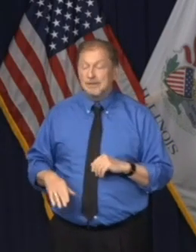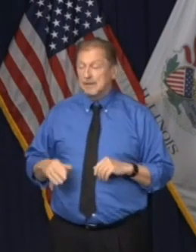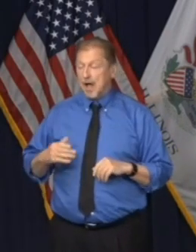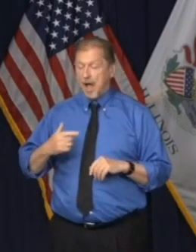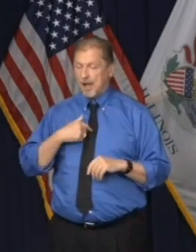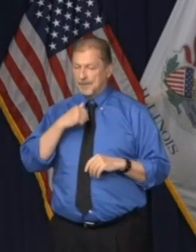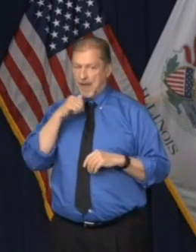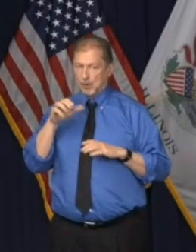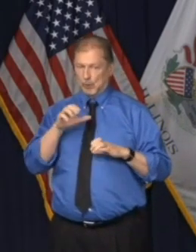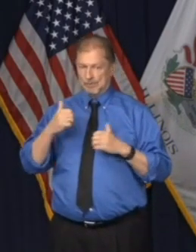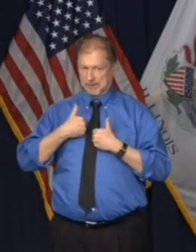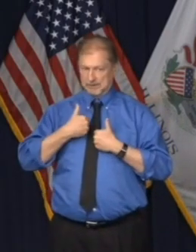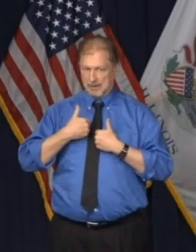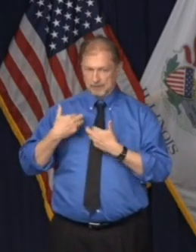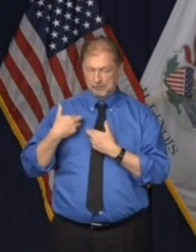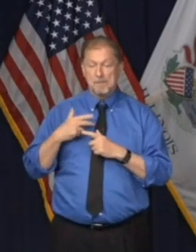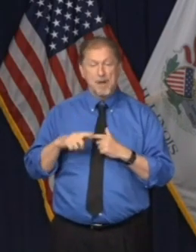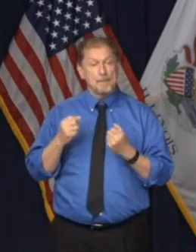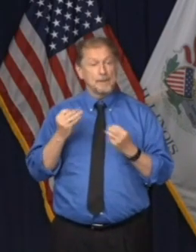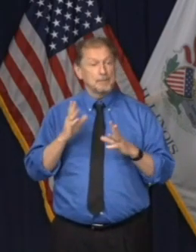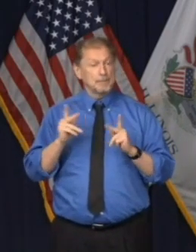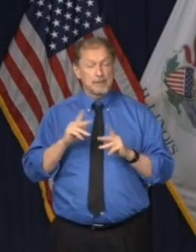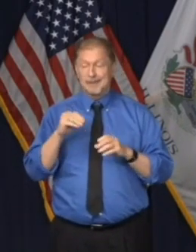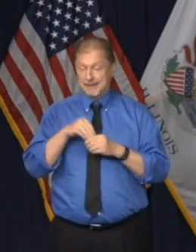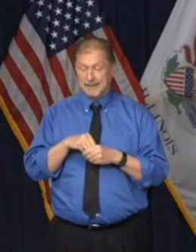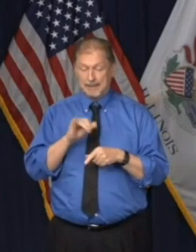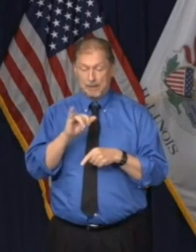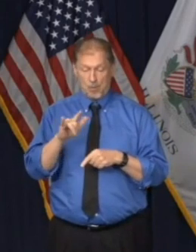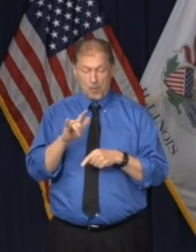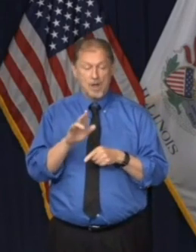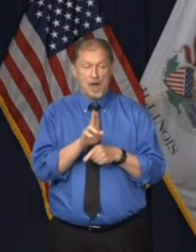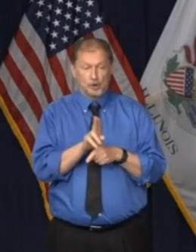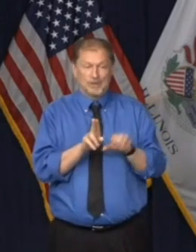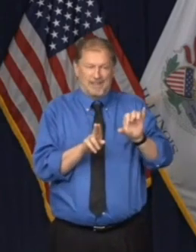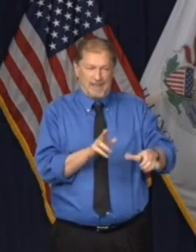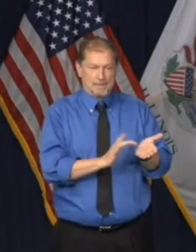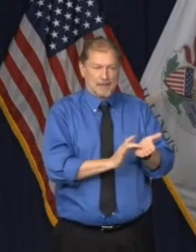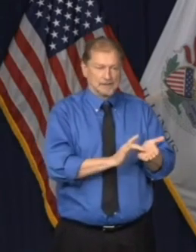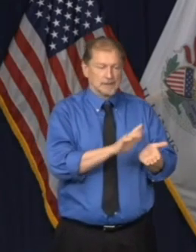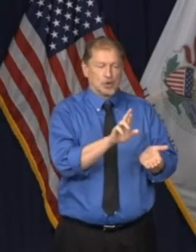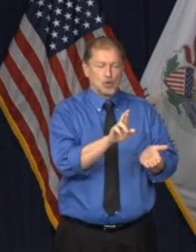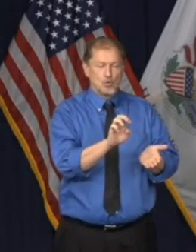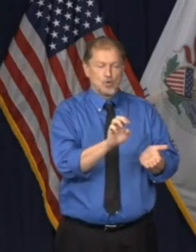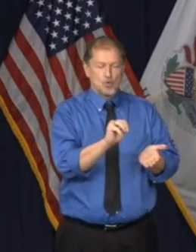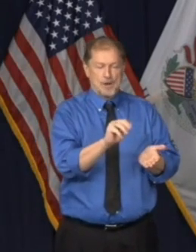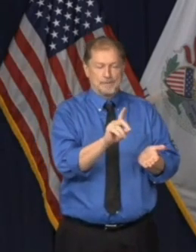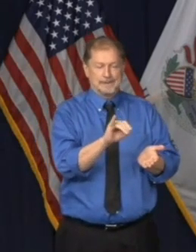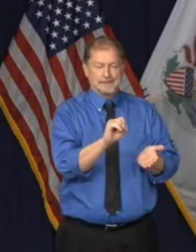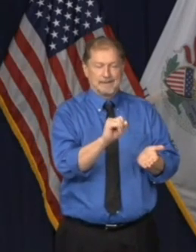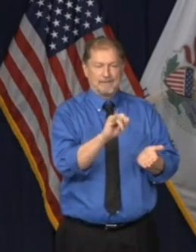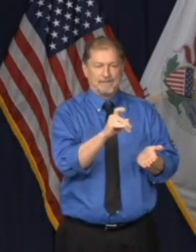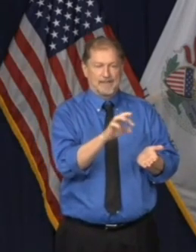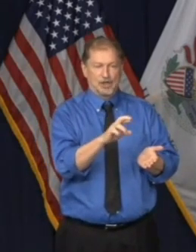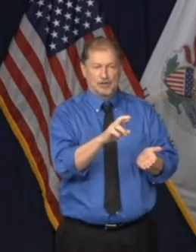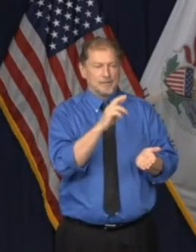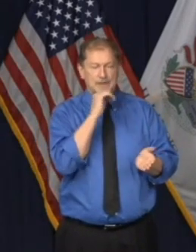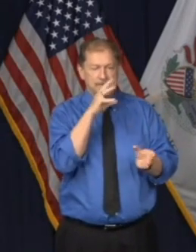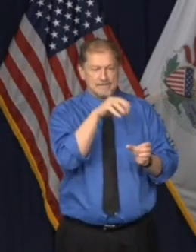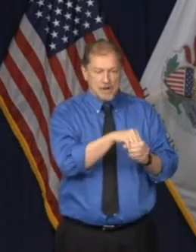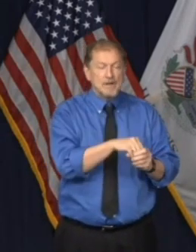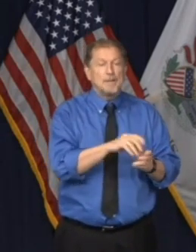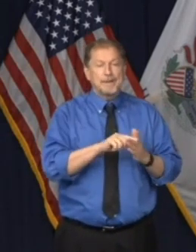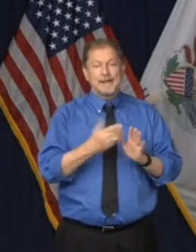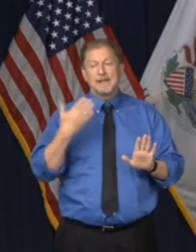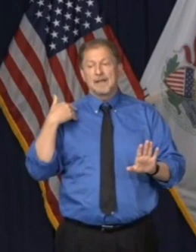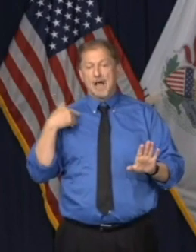our patients here in Illinois have used remdesivir. Again, I'm not involved in all the individual cases. I was in the beginning. Obviously,